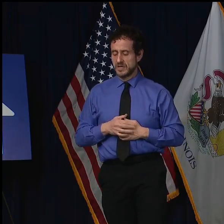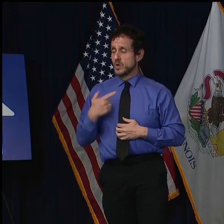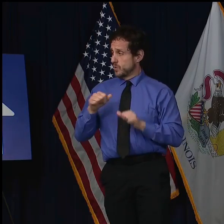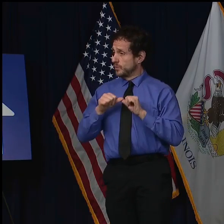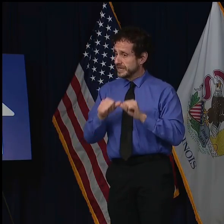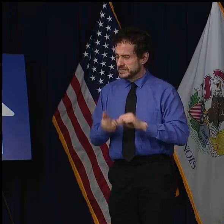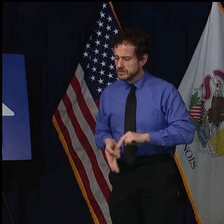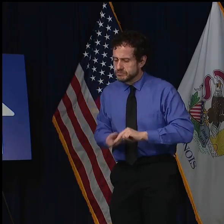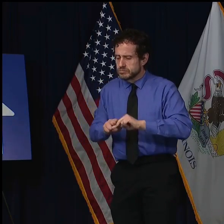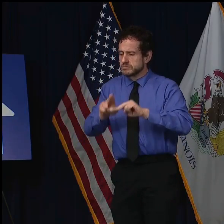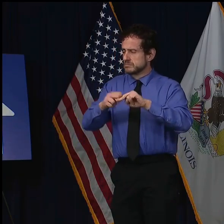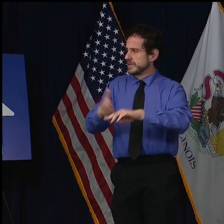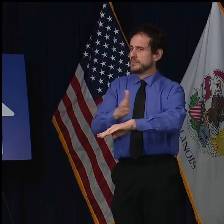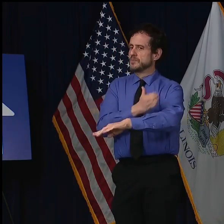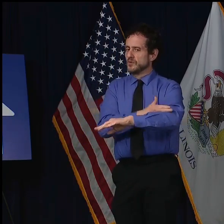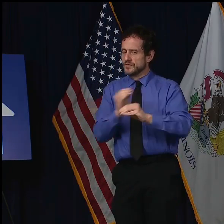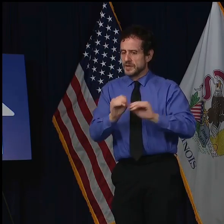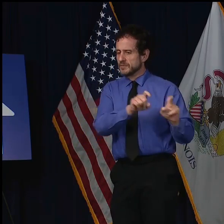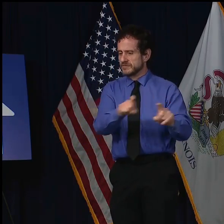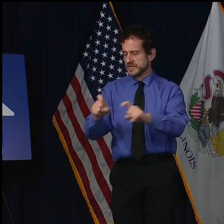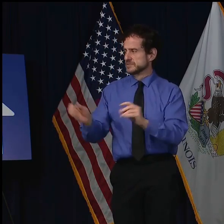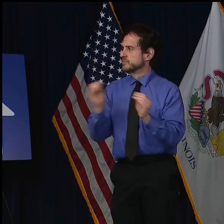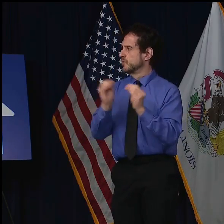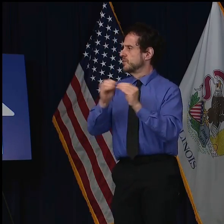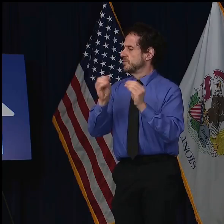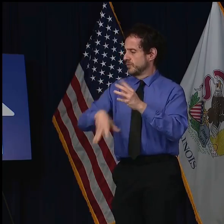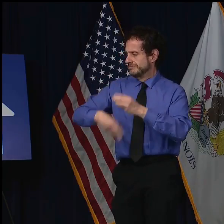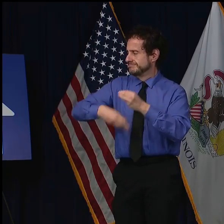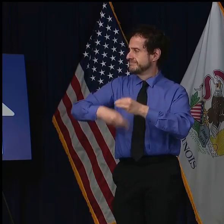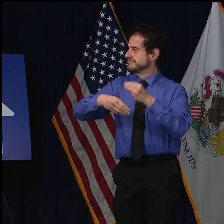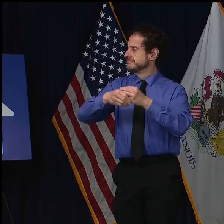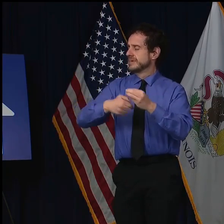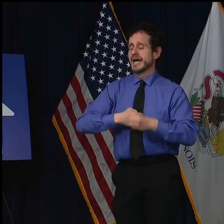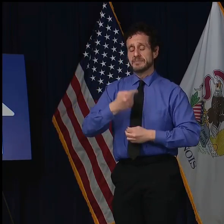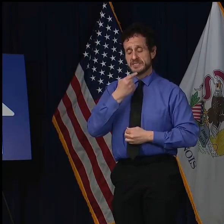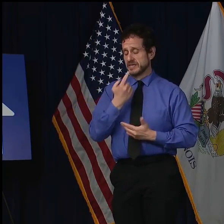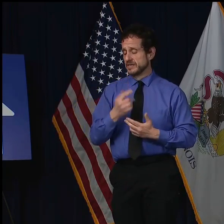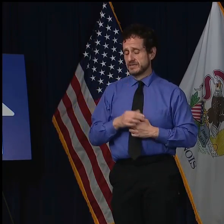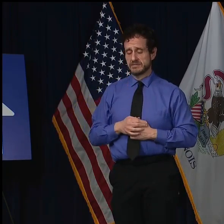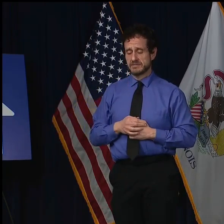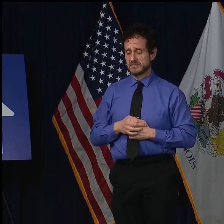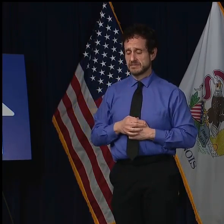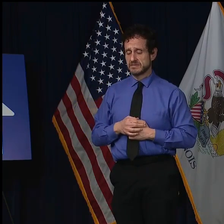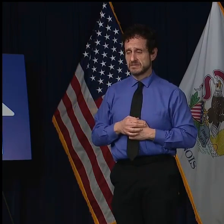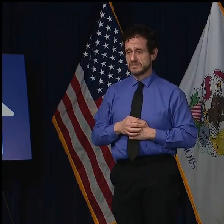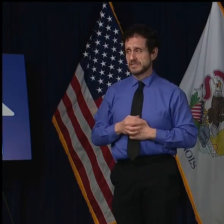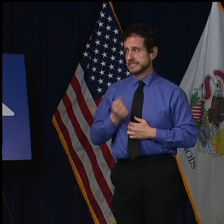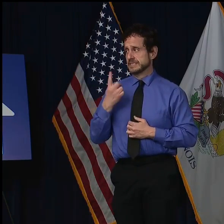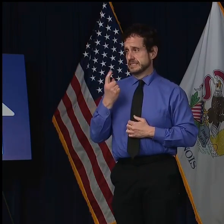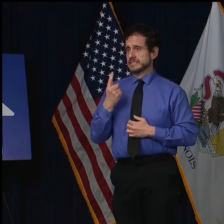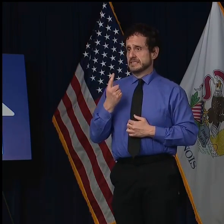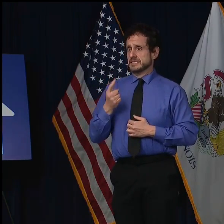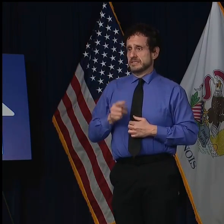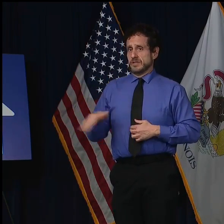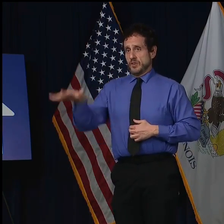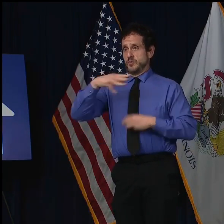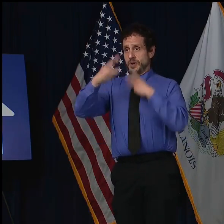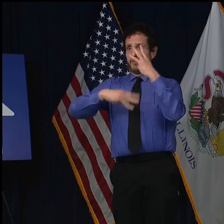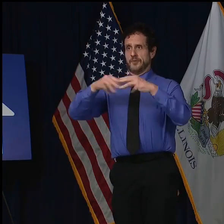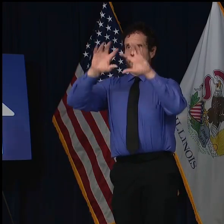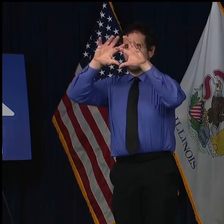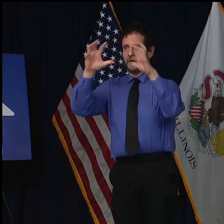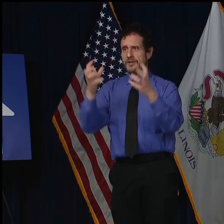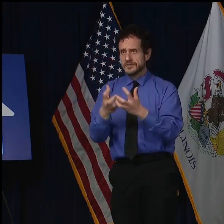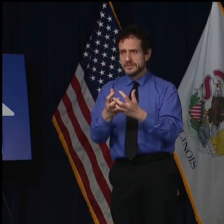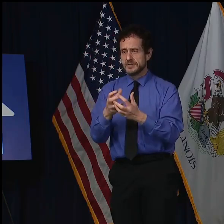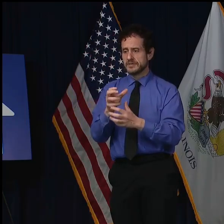continue to ramp up our testing. So all I can say is that with a worldwide shortage of all of the supplies